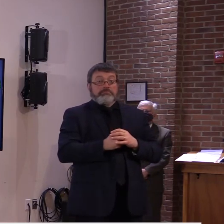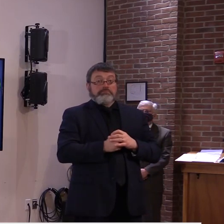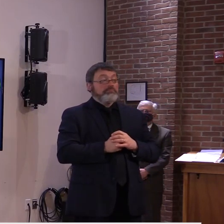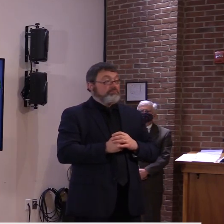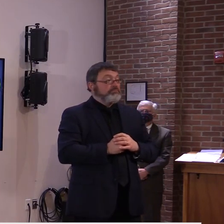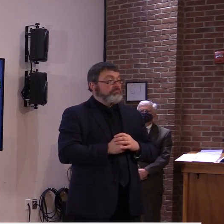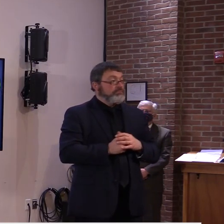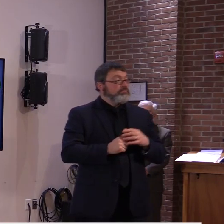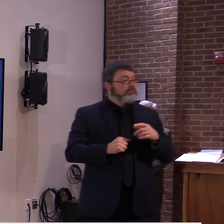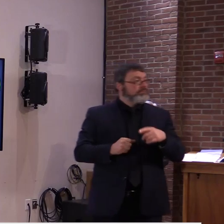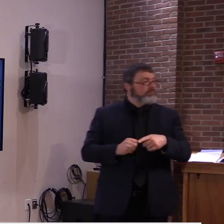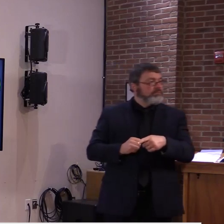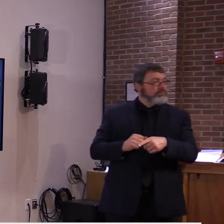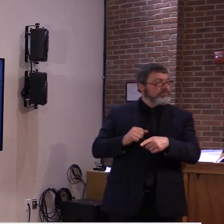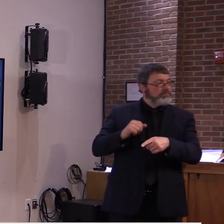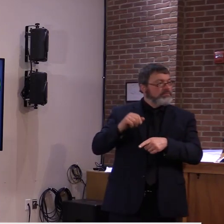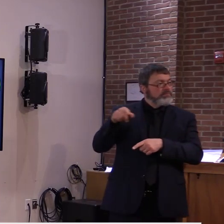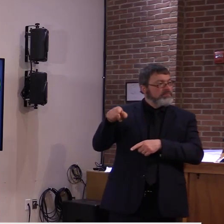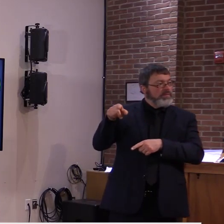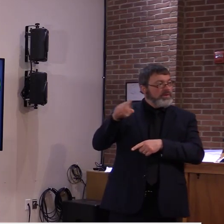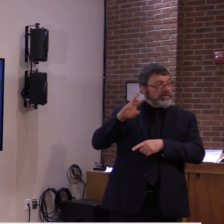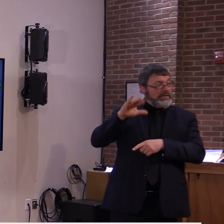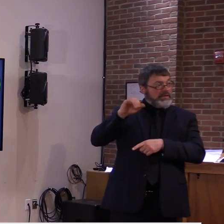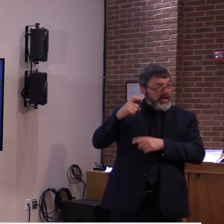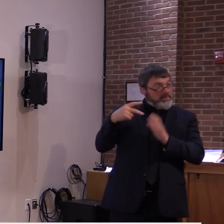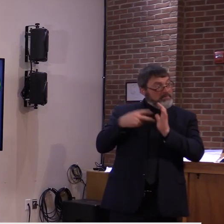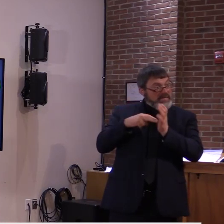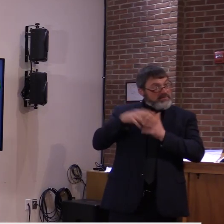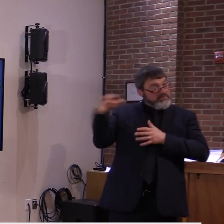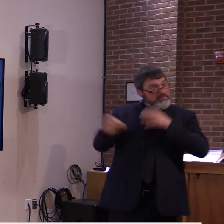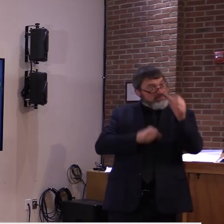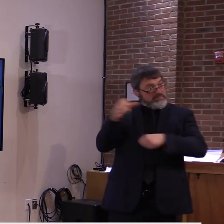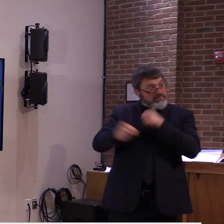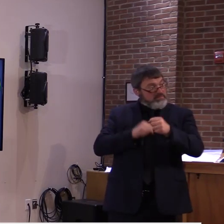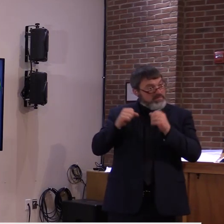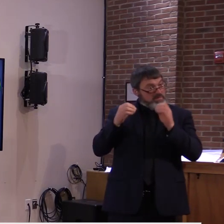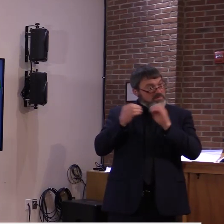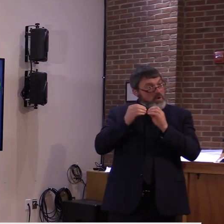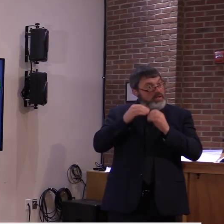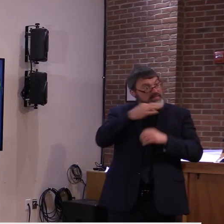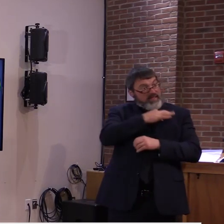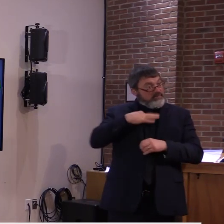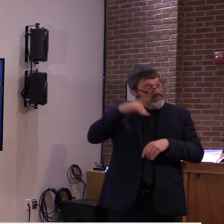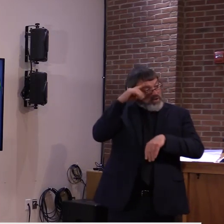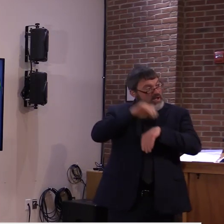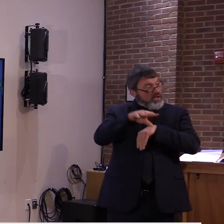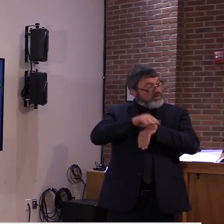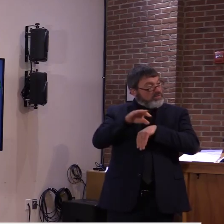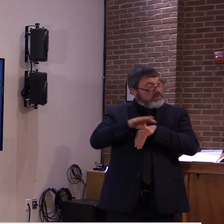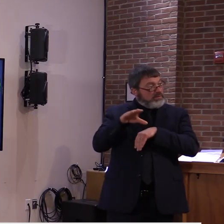that there's a systems approach to that available at the local level so that we can be more impactful with student needs. So would